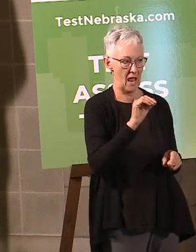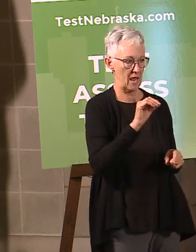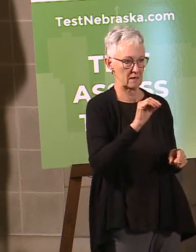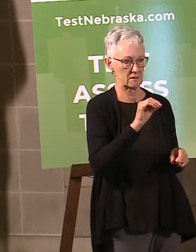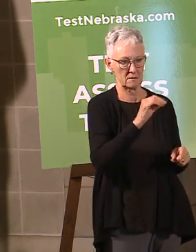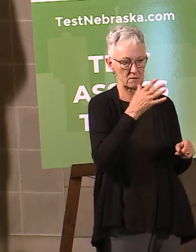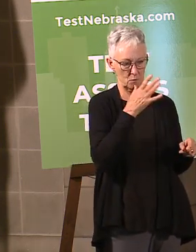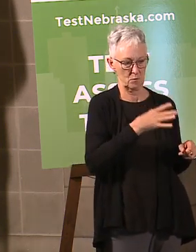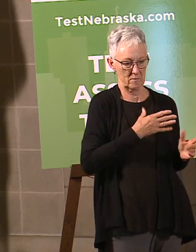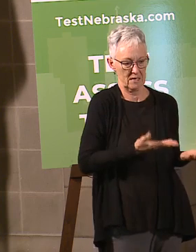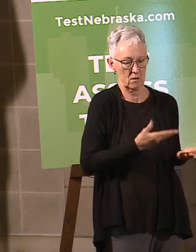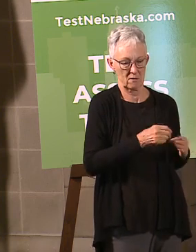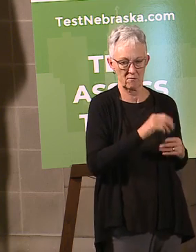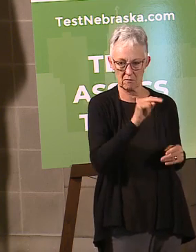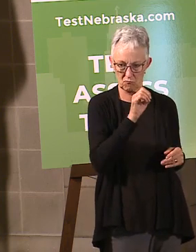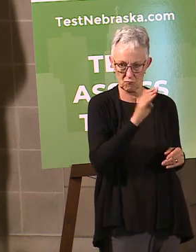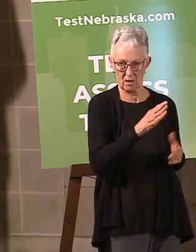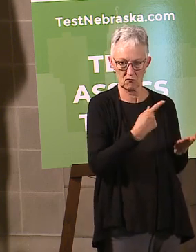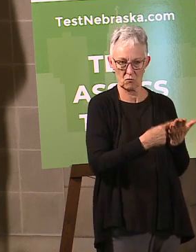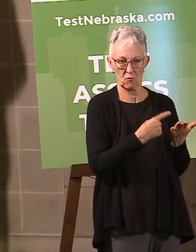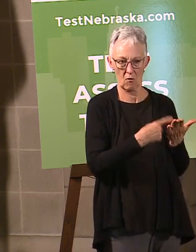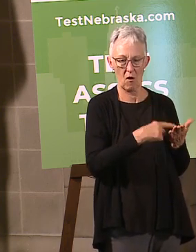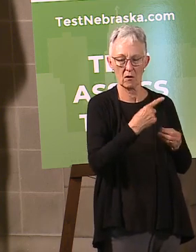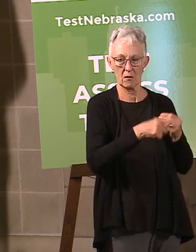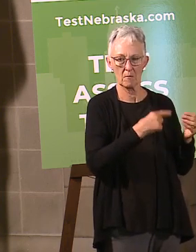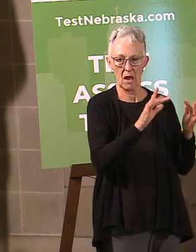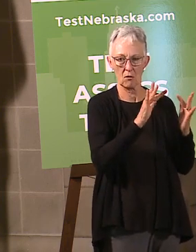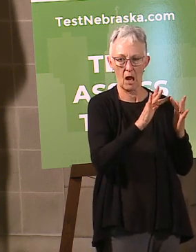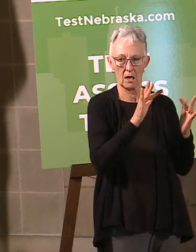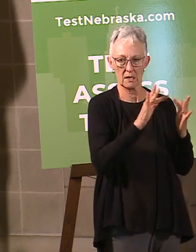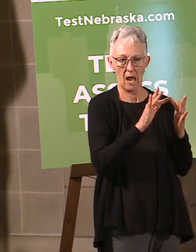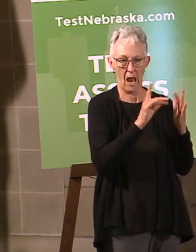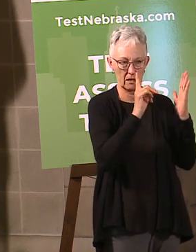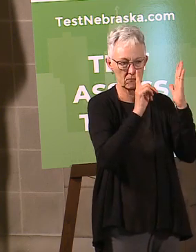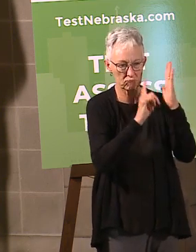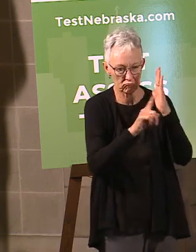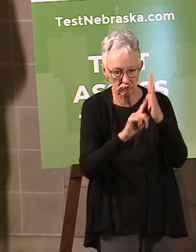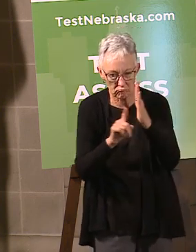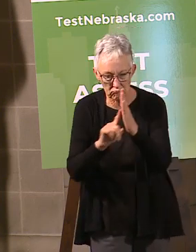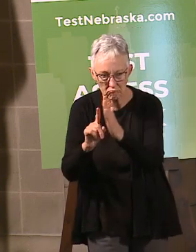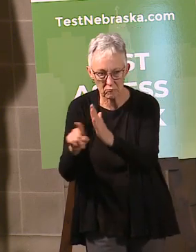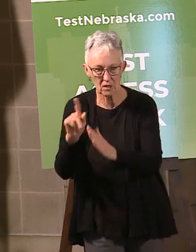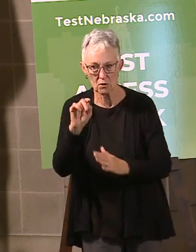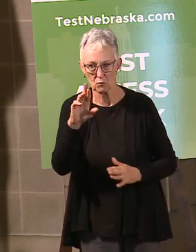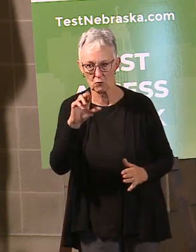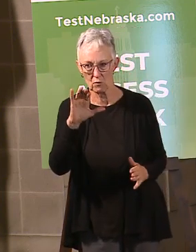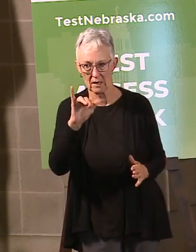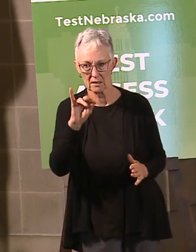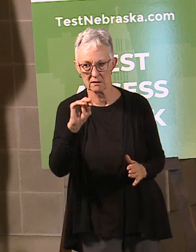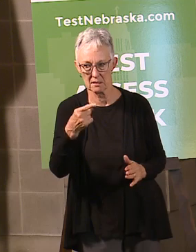p.m. here. And then, of course, next week, we will not be here on Monday. It's Memorial Day. So we'll be back here